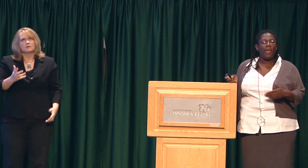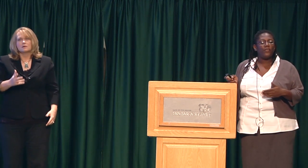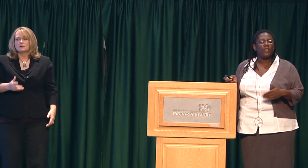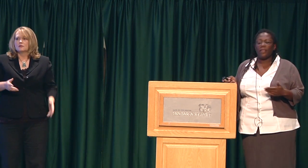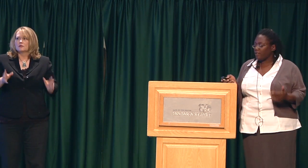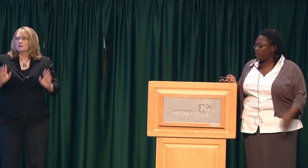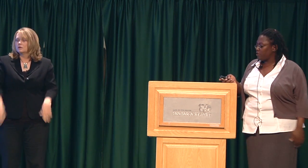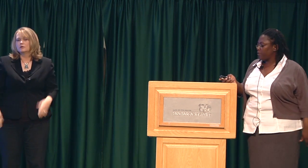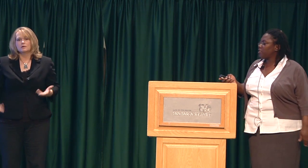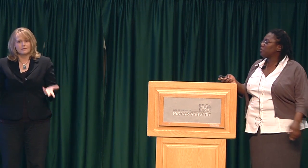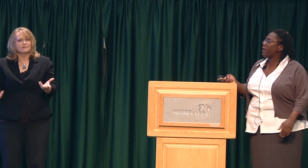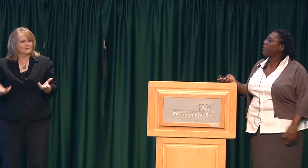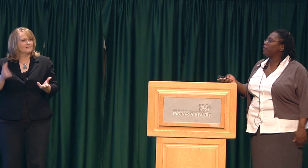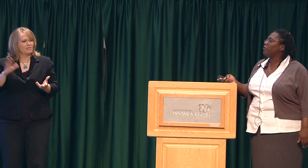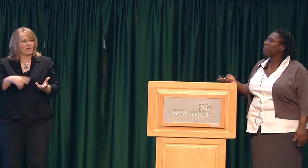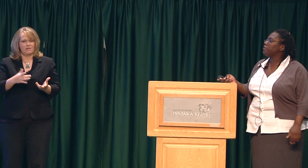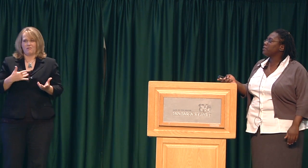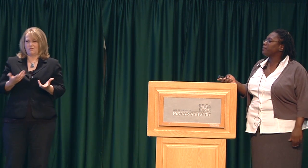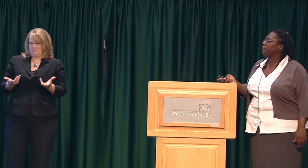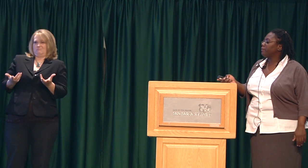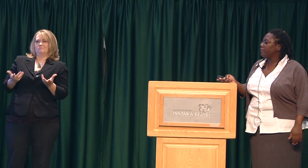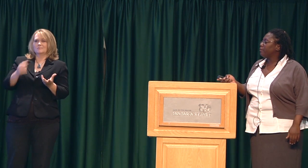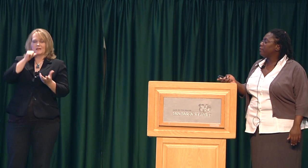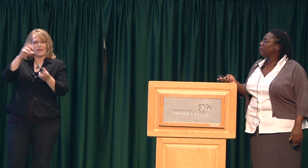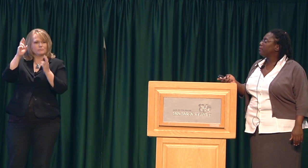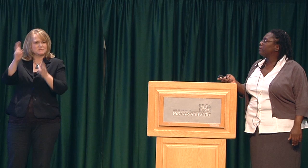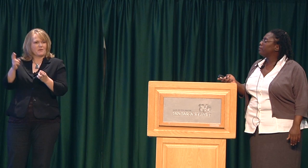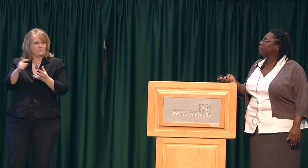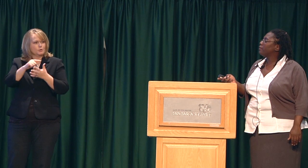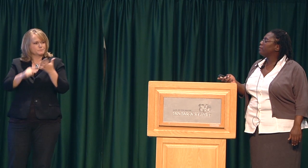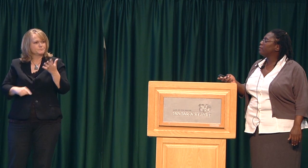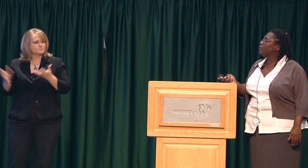were behaviors that they considered to be disrespectful in the groups.